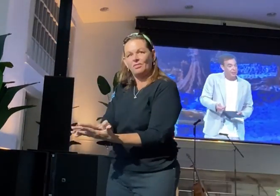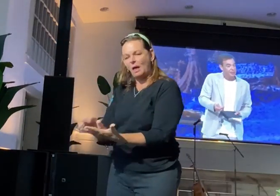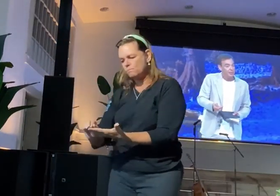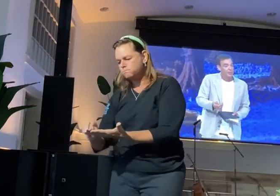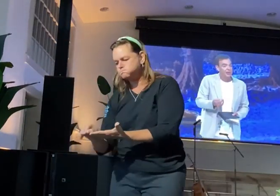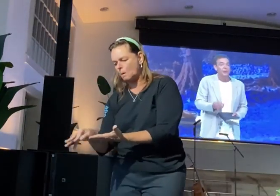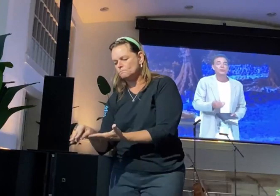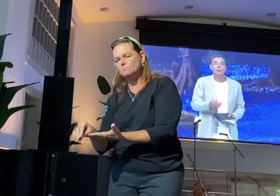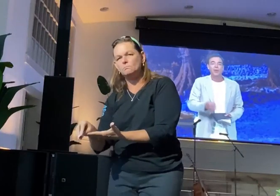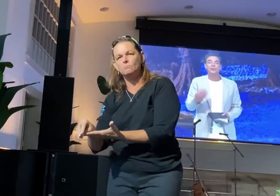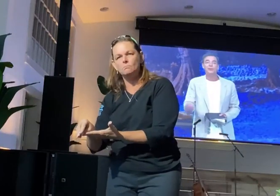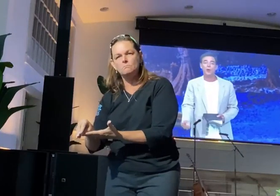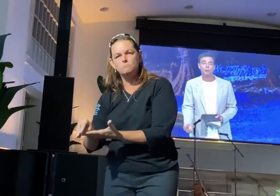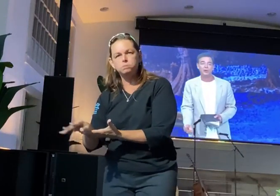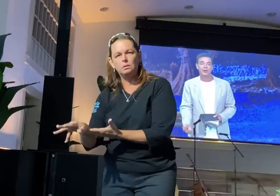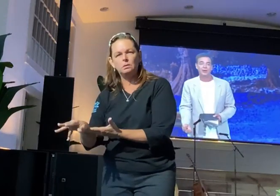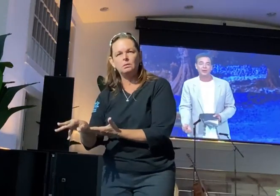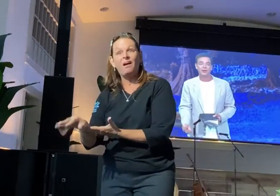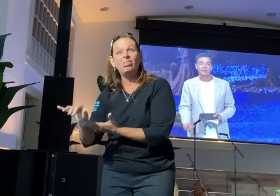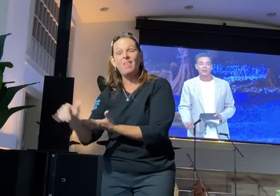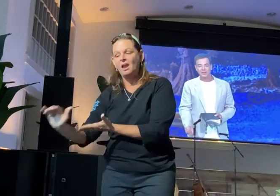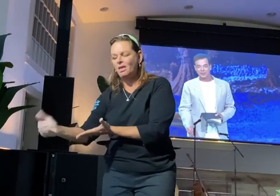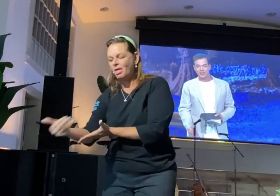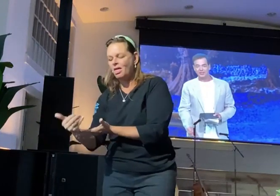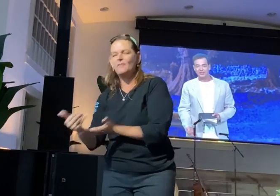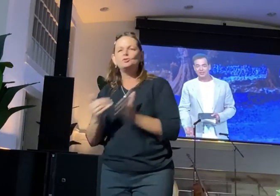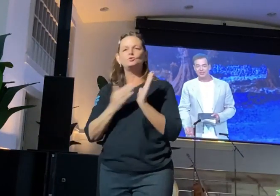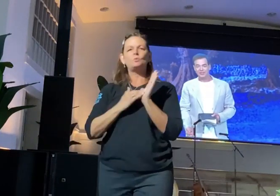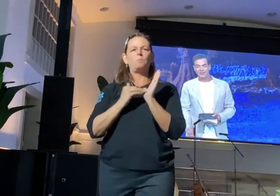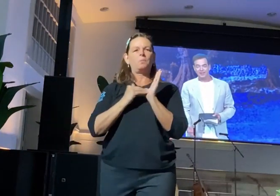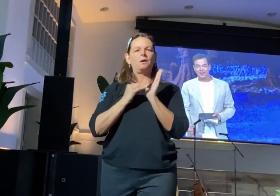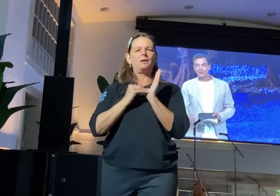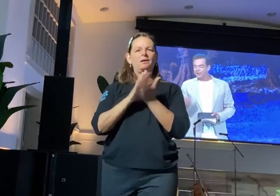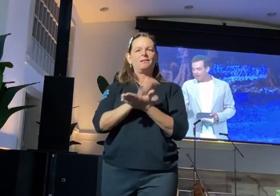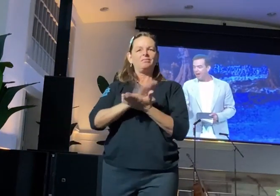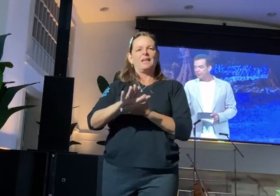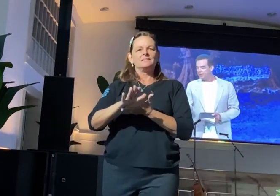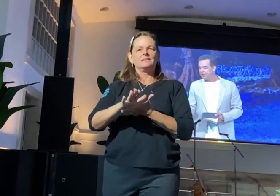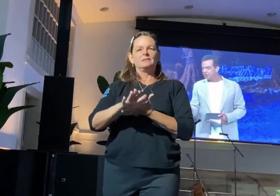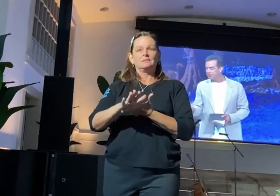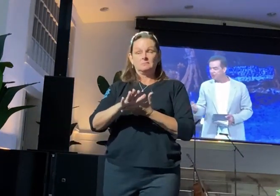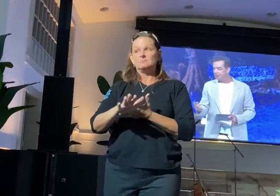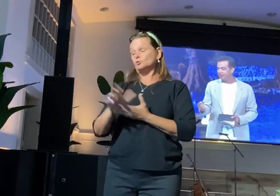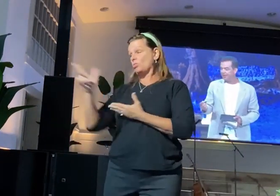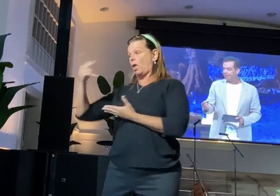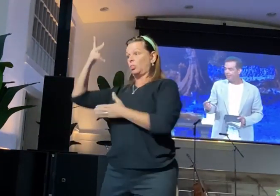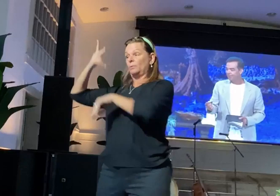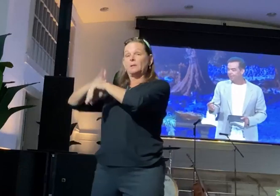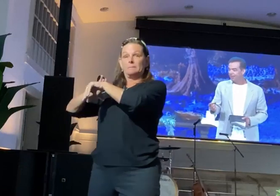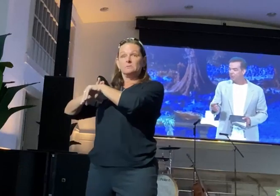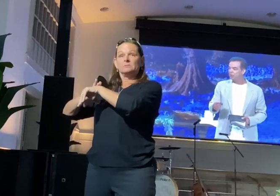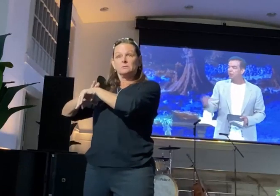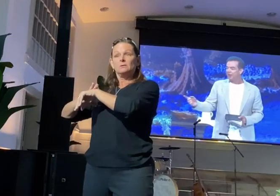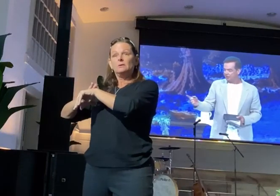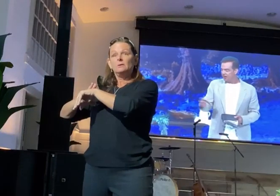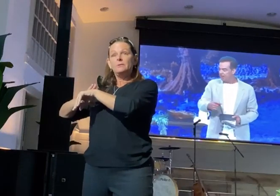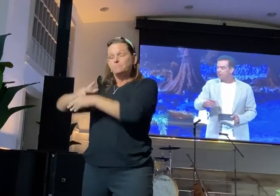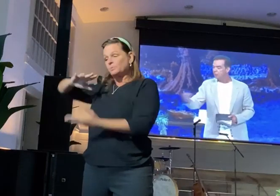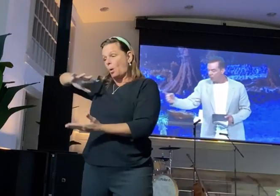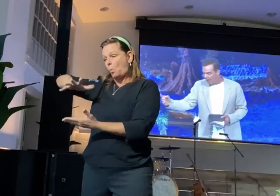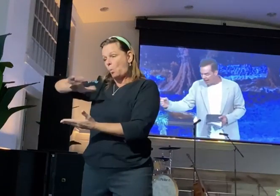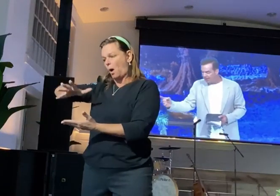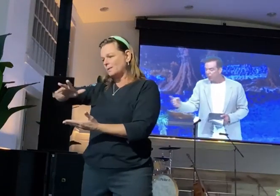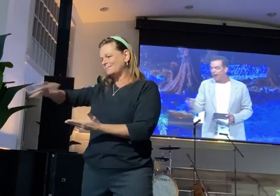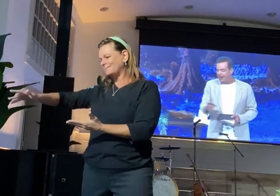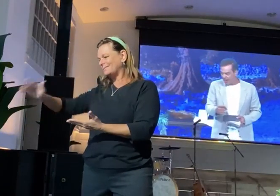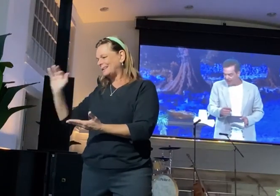thick substance that would be used to make soap for cleansing. Three times Jesus was pressed. Three